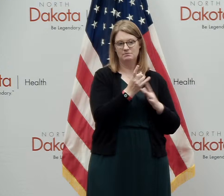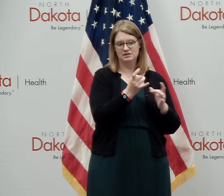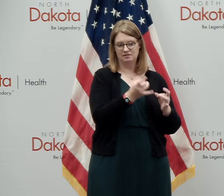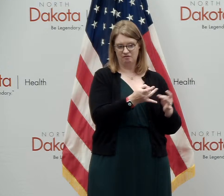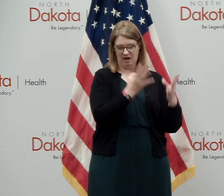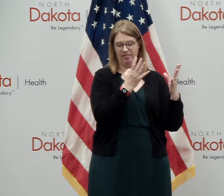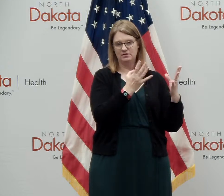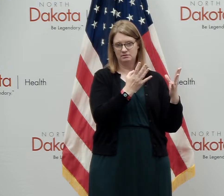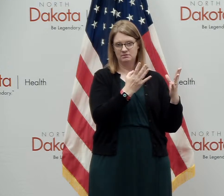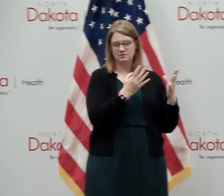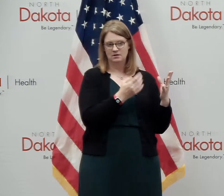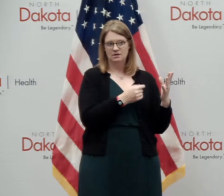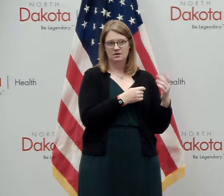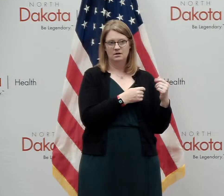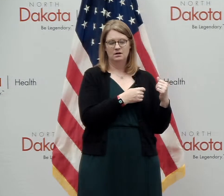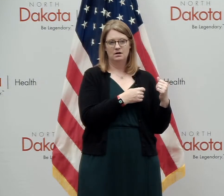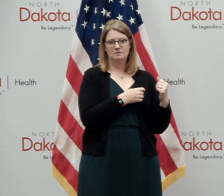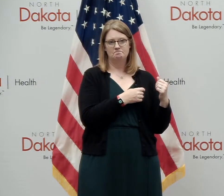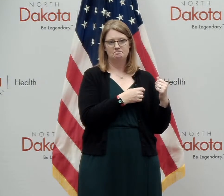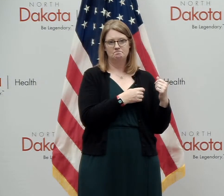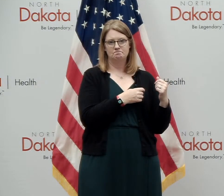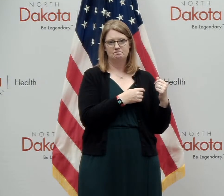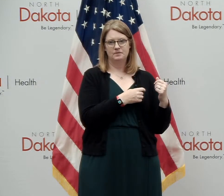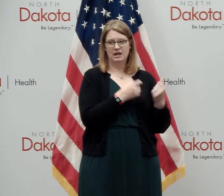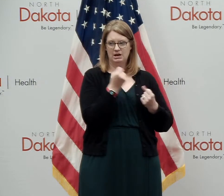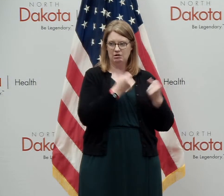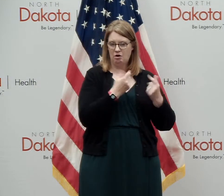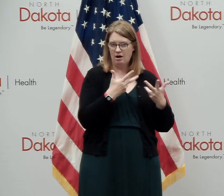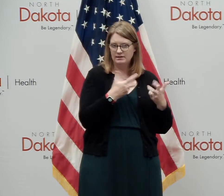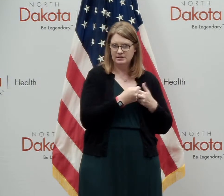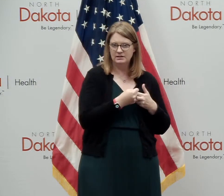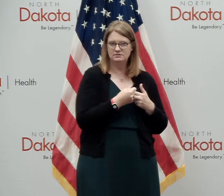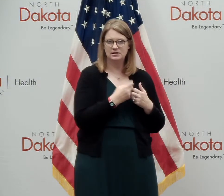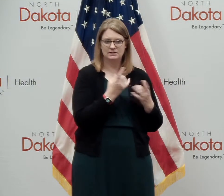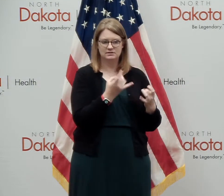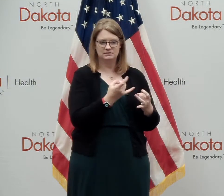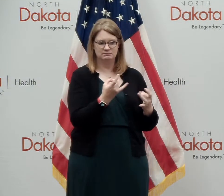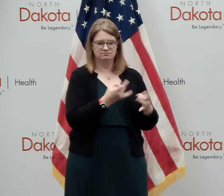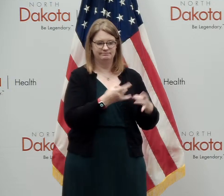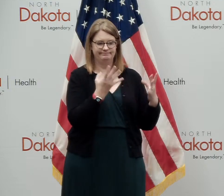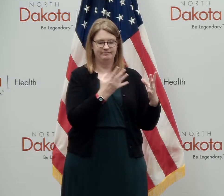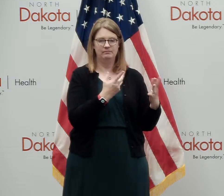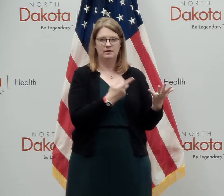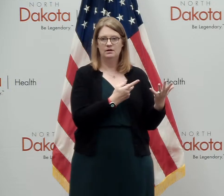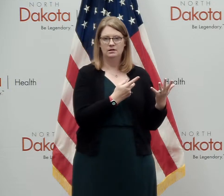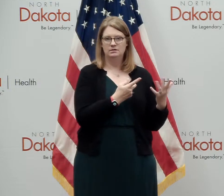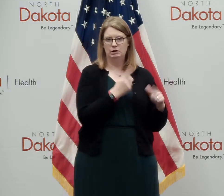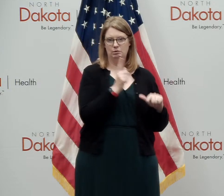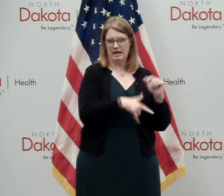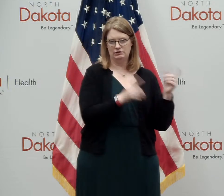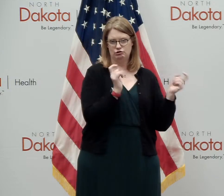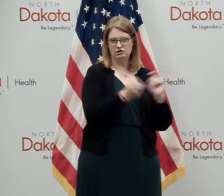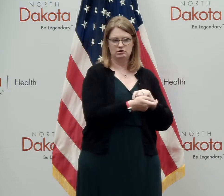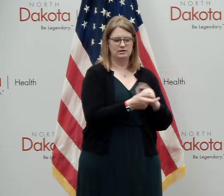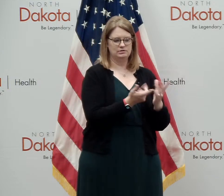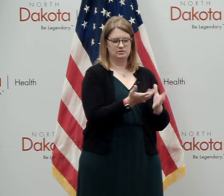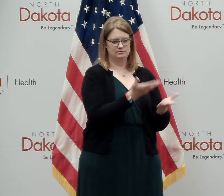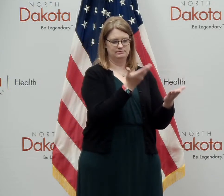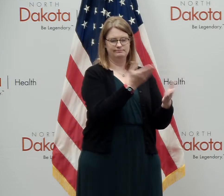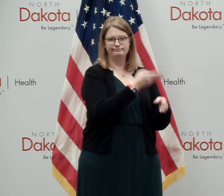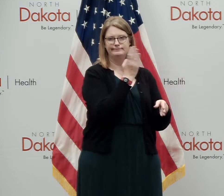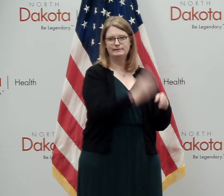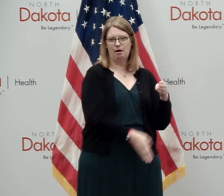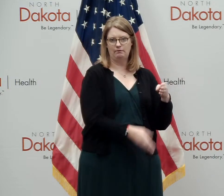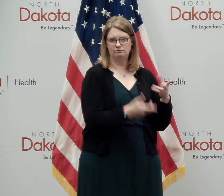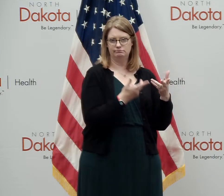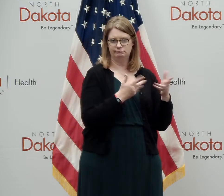someone, or you know anybody who's lost somebody in a car accident, it's irreversible in many